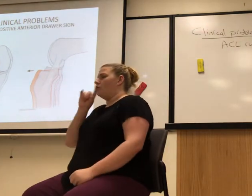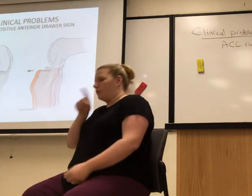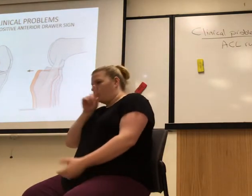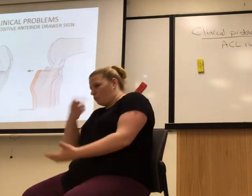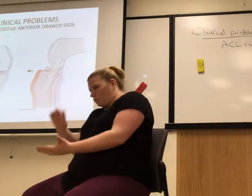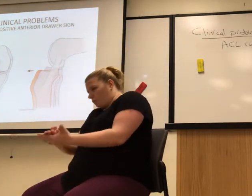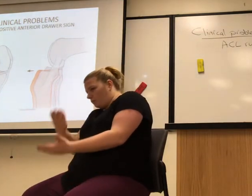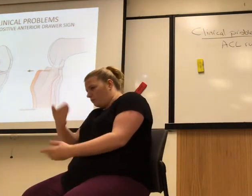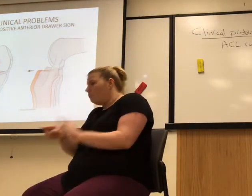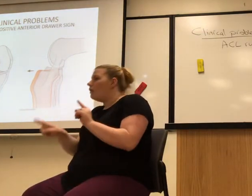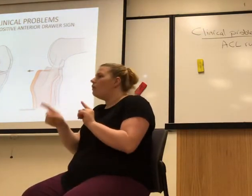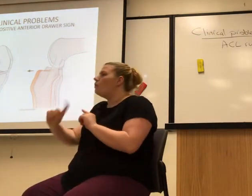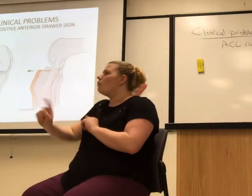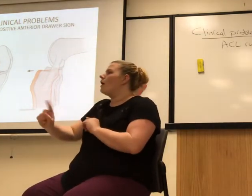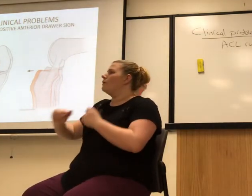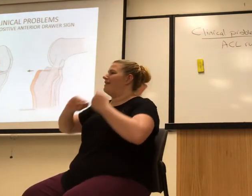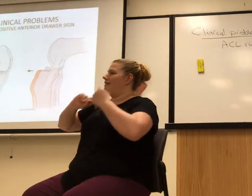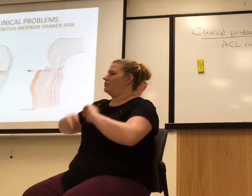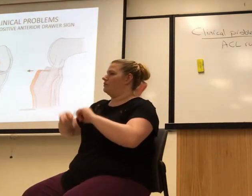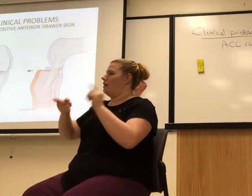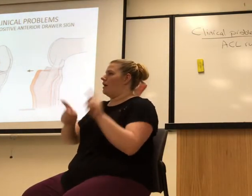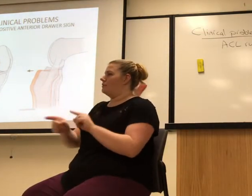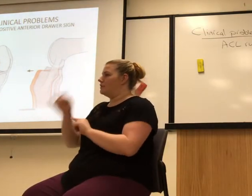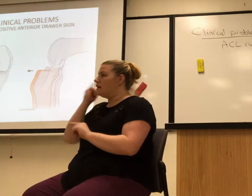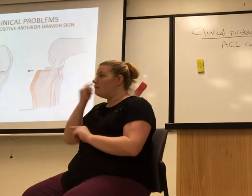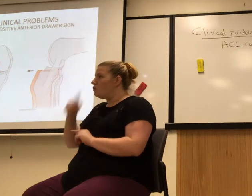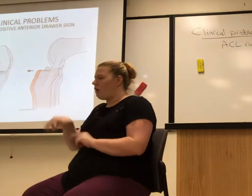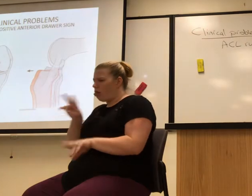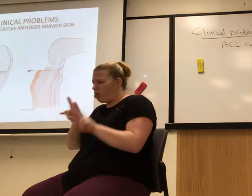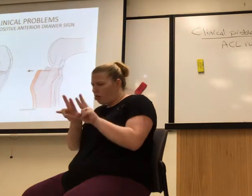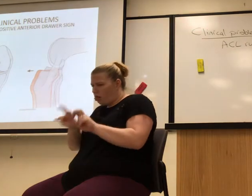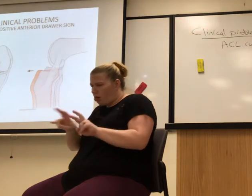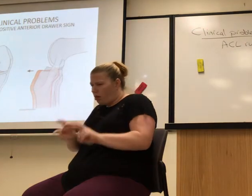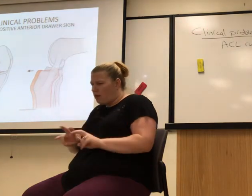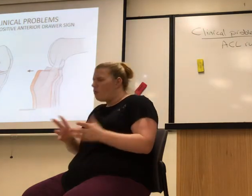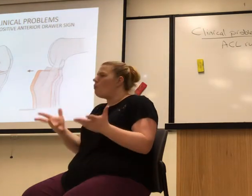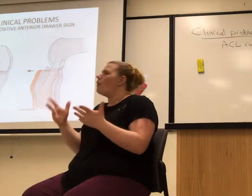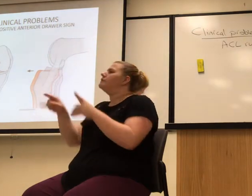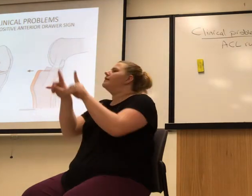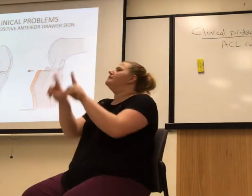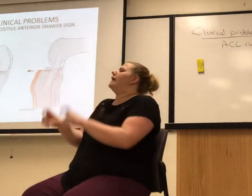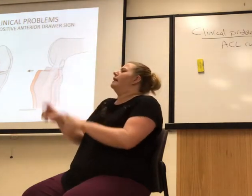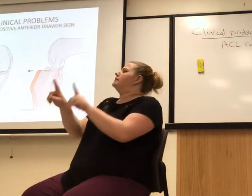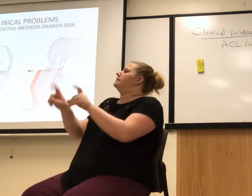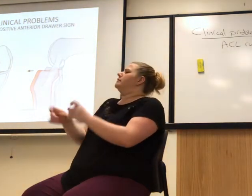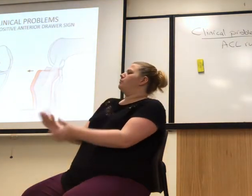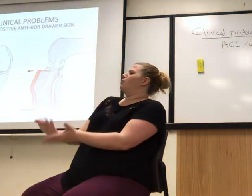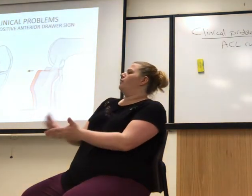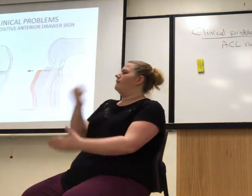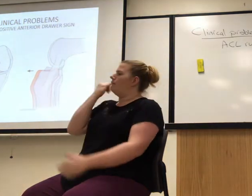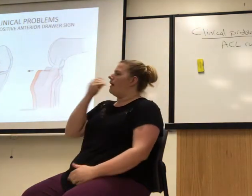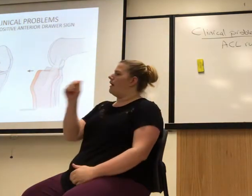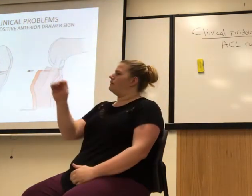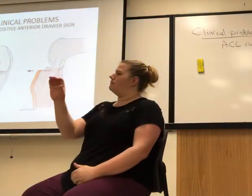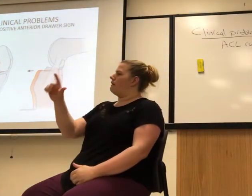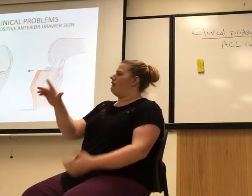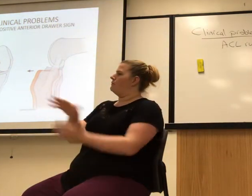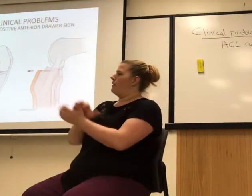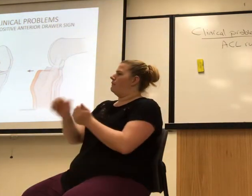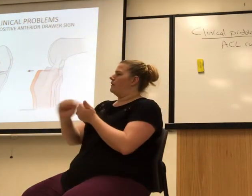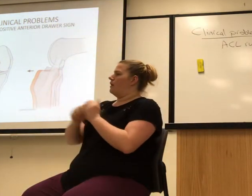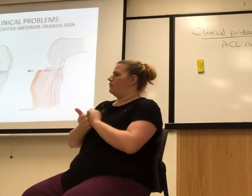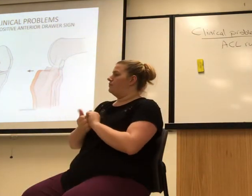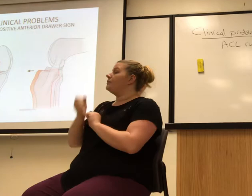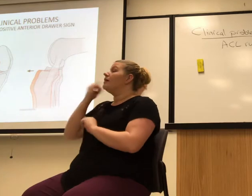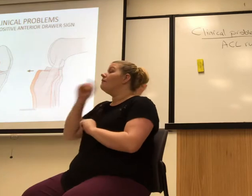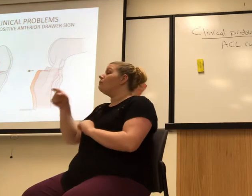right when the injury happens and you're assessing, what test could you do? Okay. Hopefully, if you're a